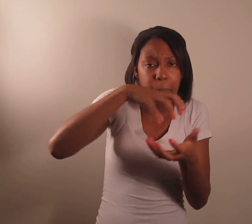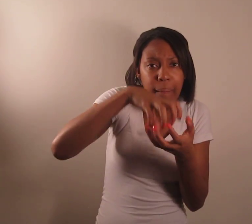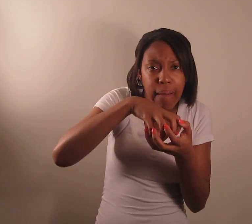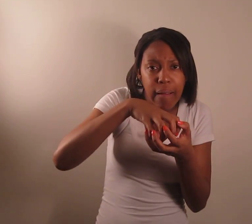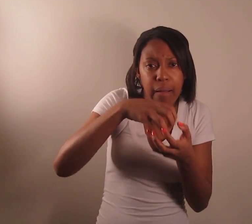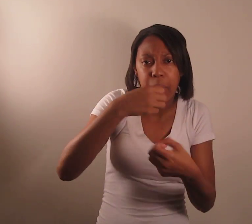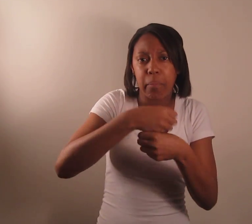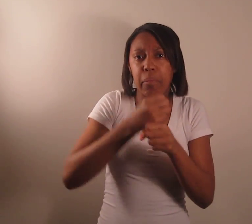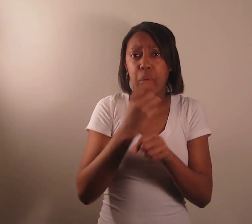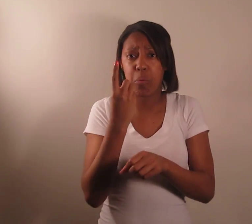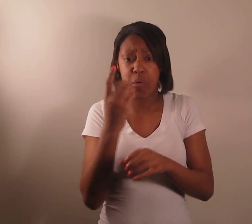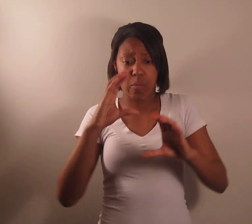things do you think you would combine?